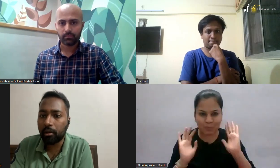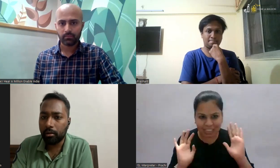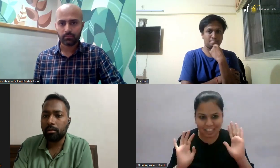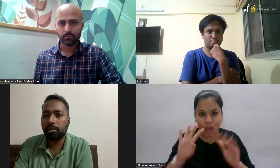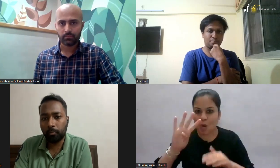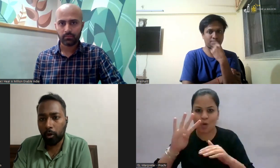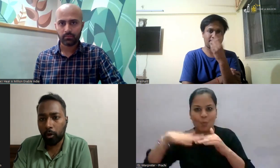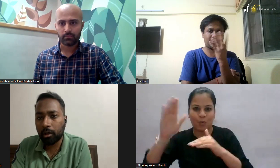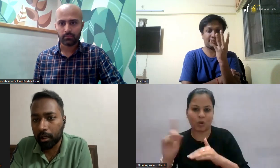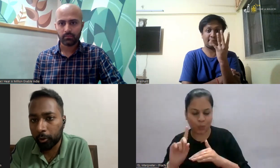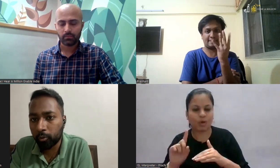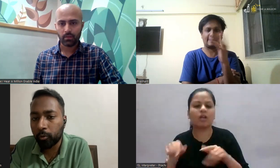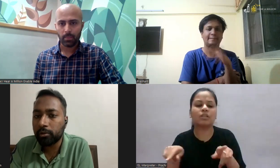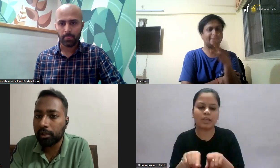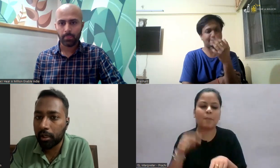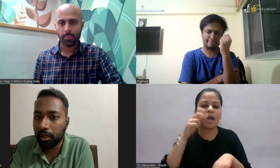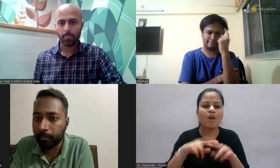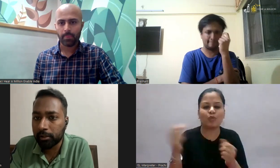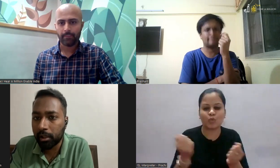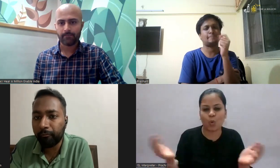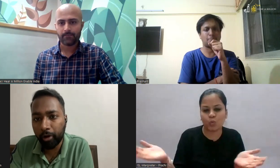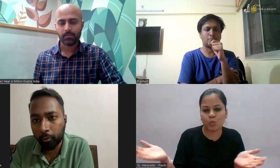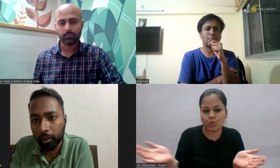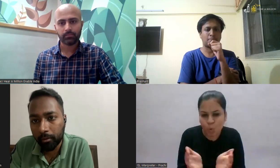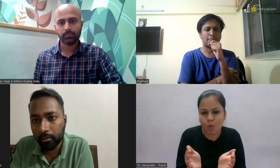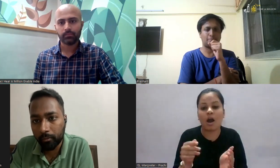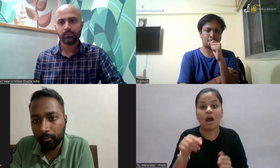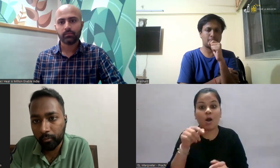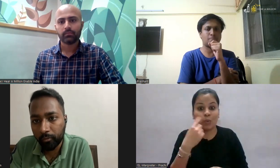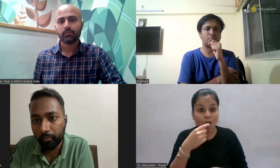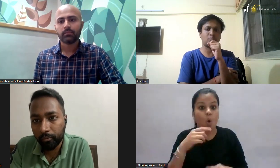Generally, small car have sitting capacity 5 lakh,